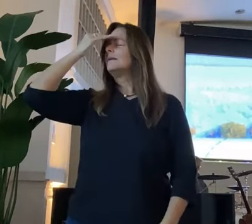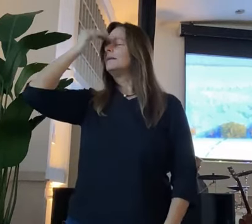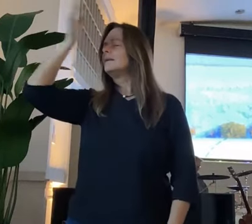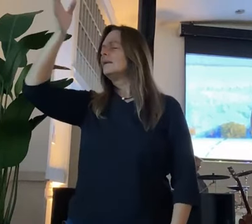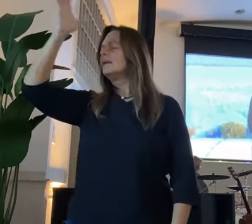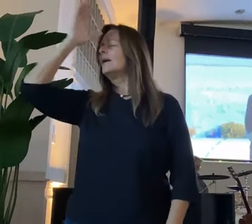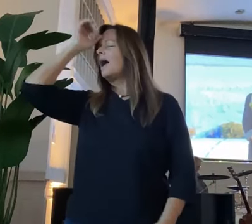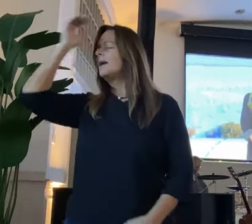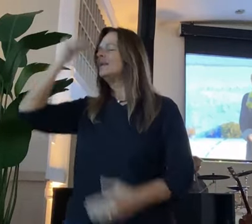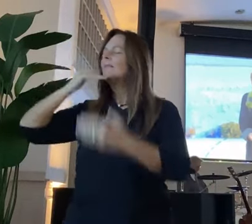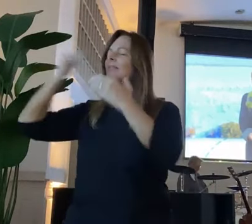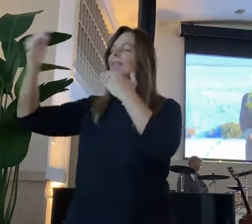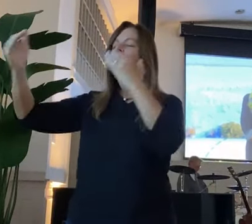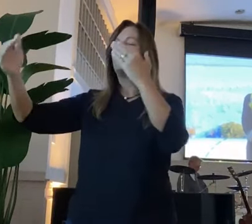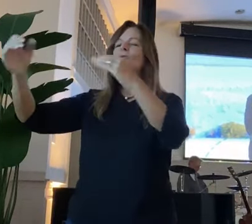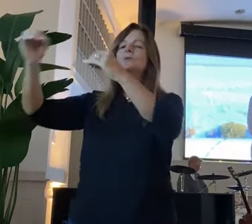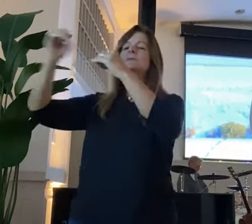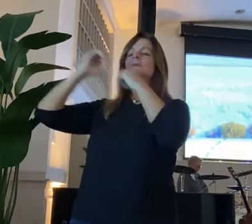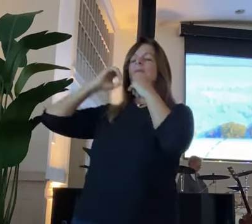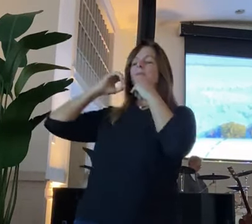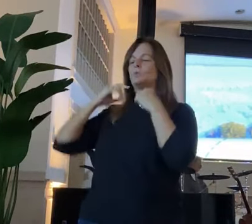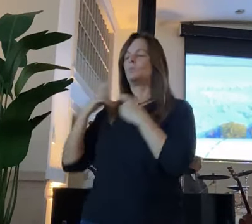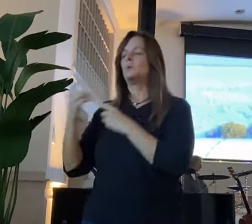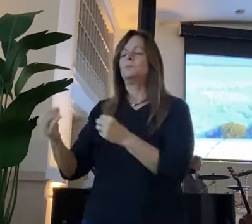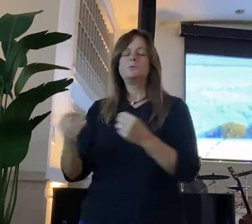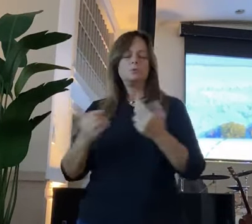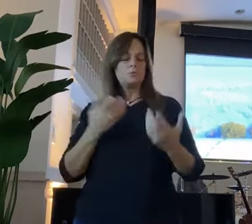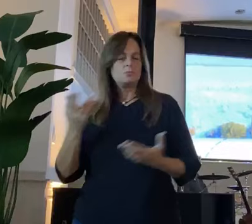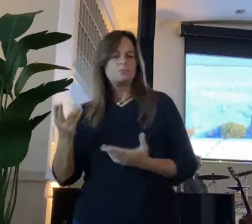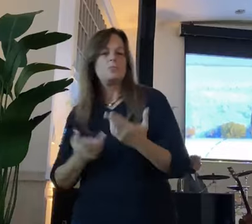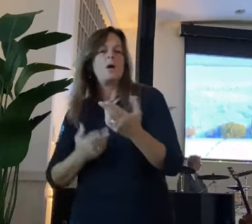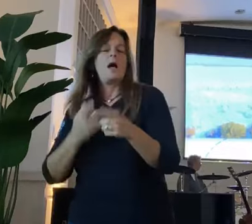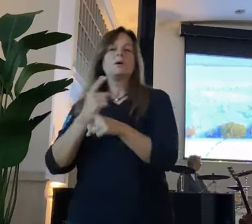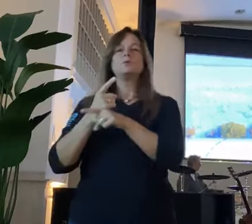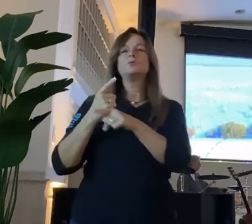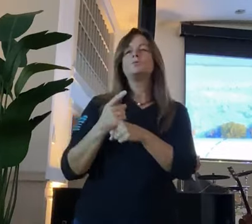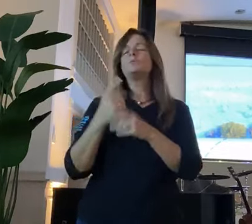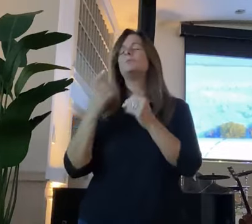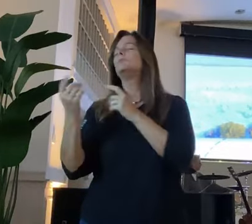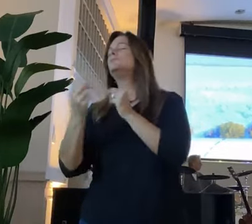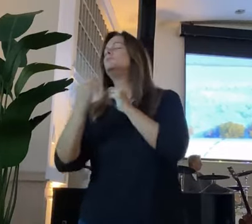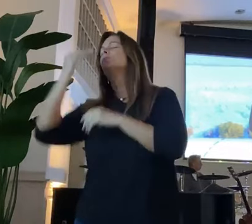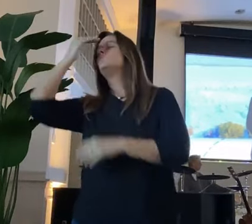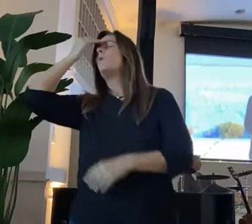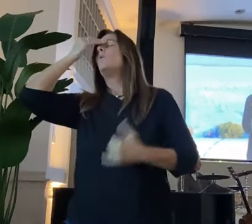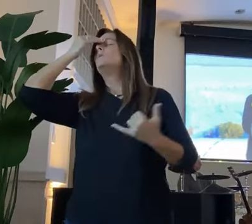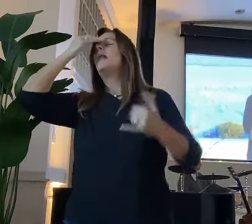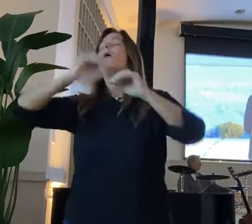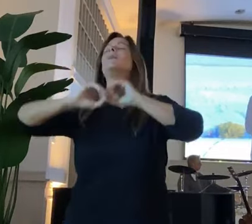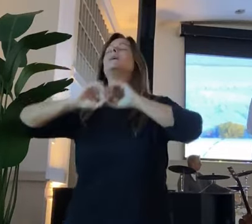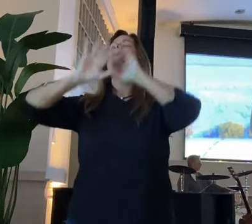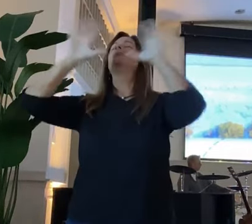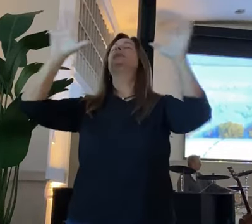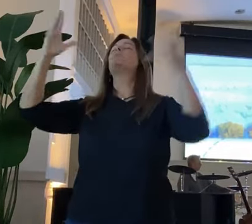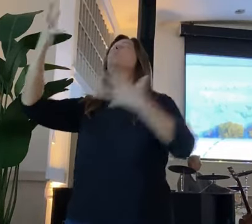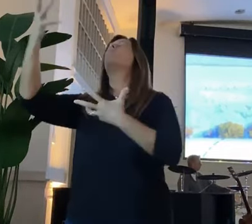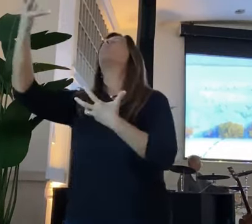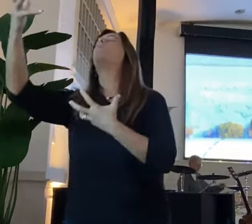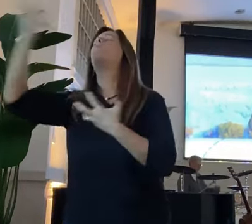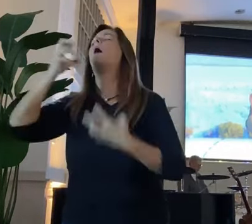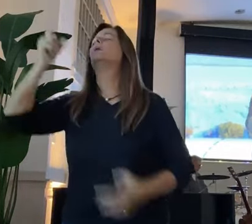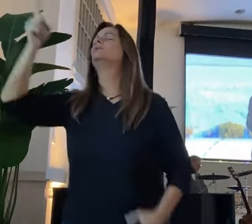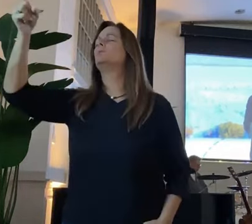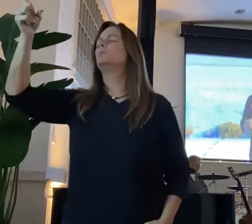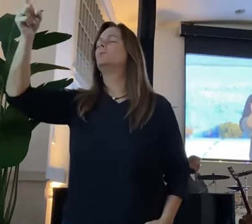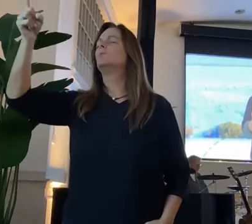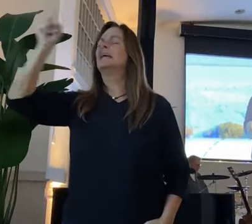right and what is true and how to walk in it. And Holy Spirit, we are made more aware today that we are desperate for You. We